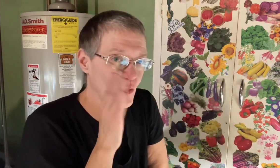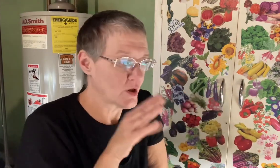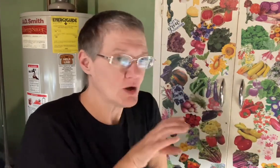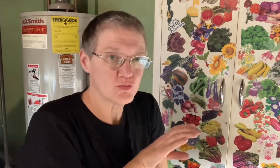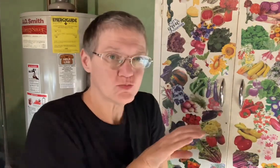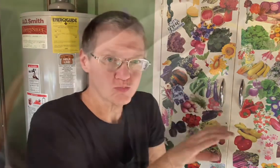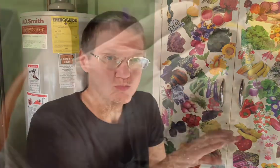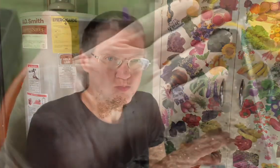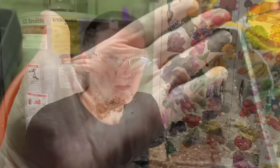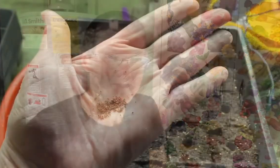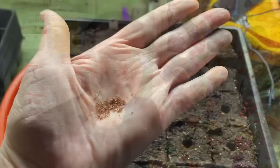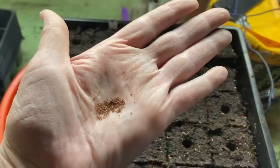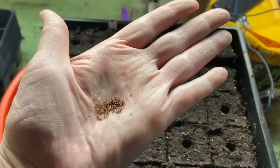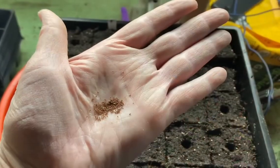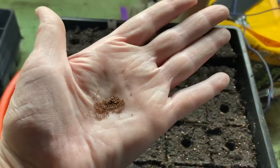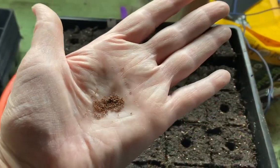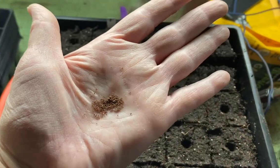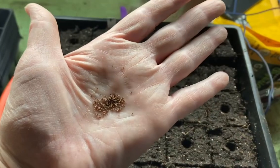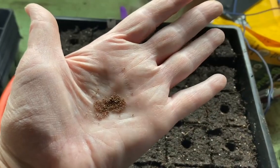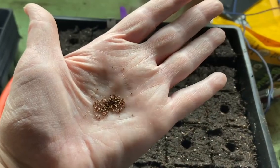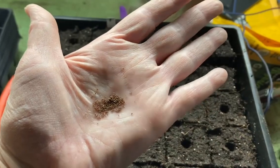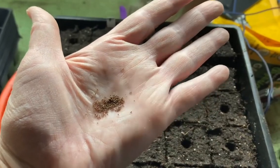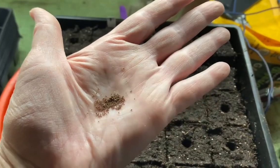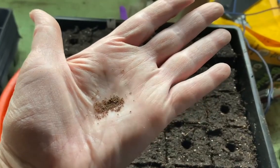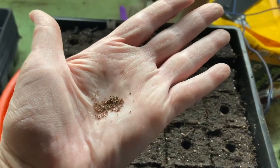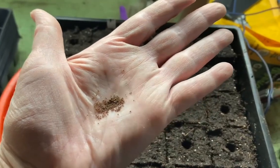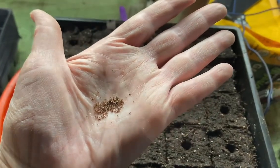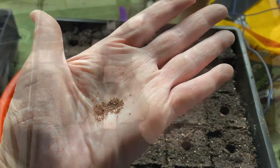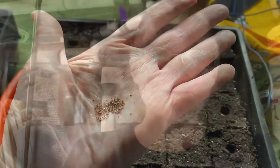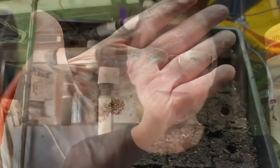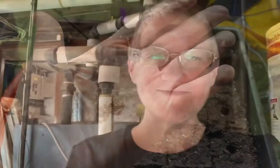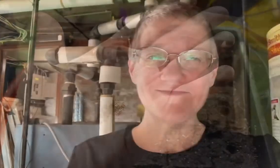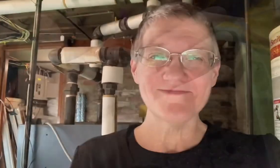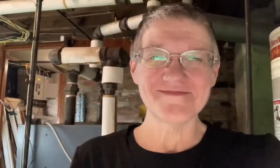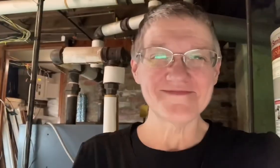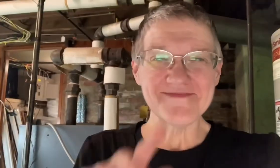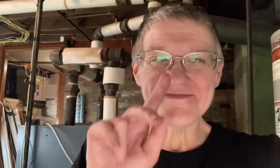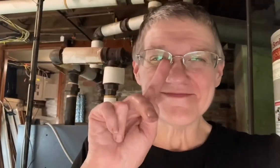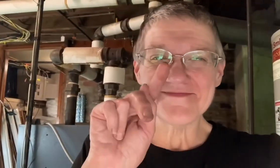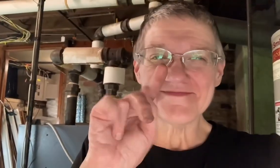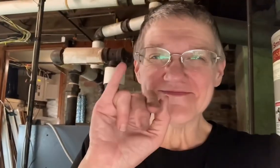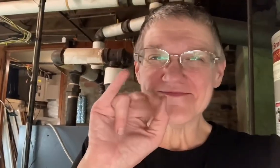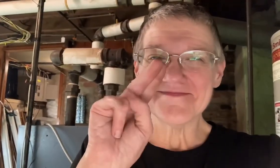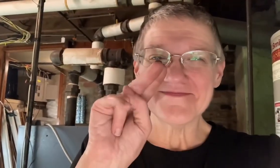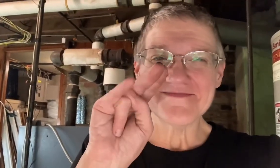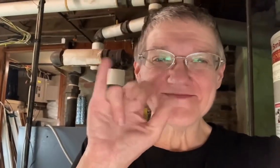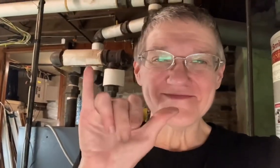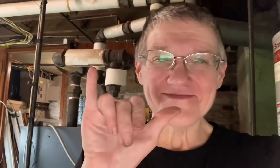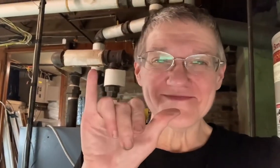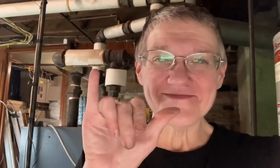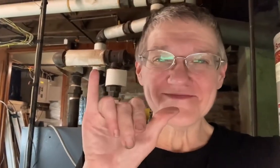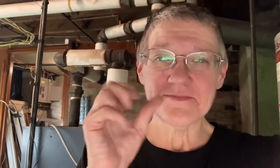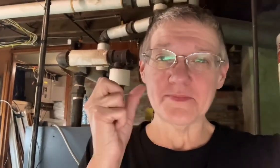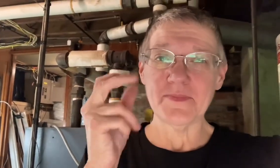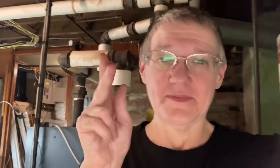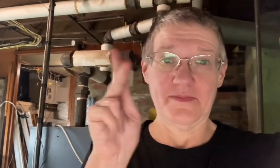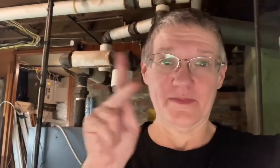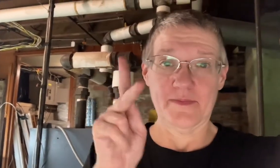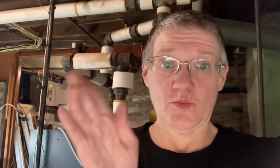perfect because they're going to require this light to germinate. And look how tiny those seeds are. And